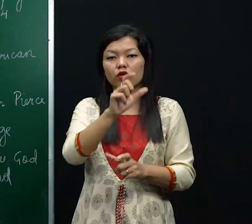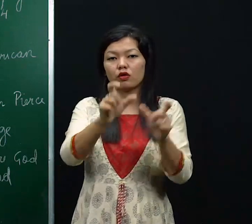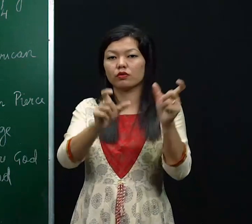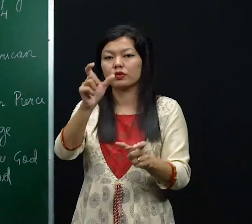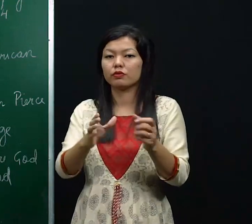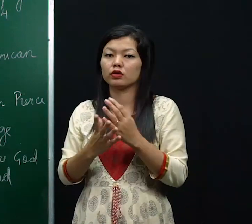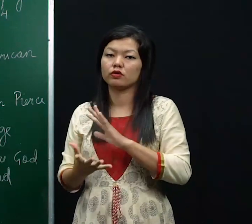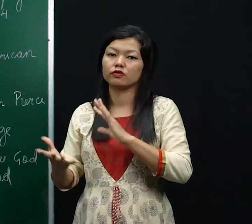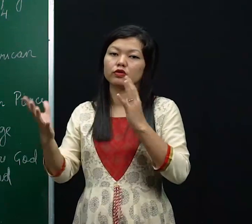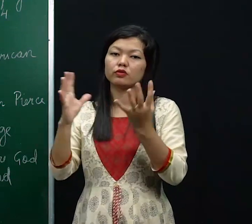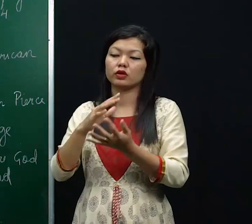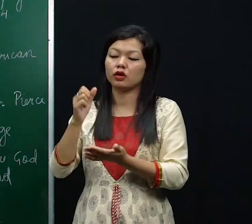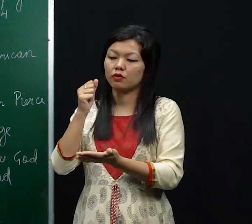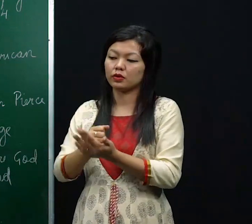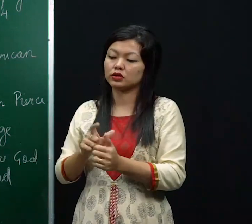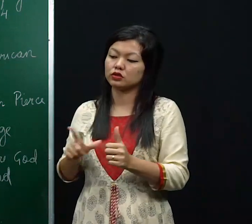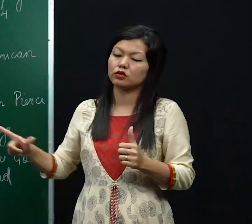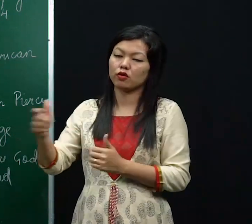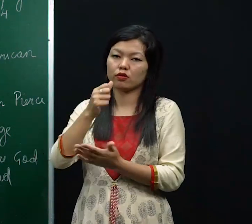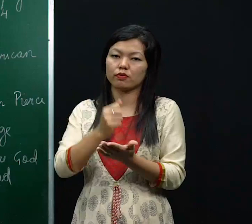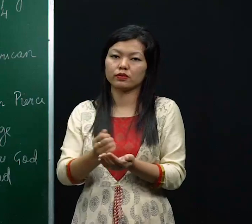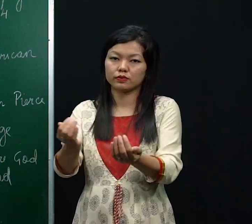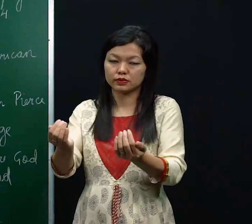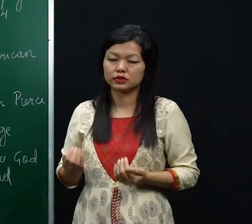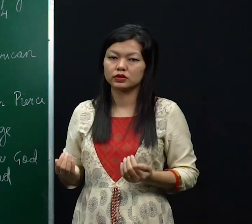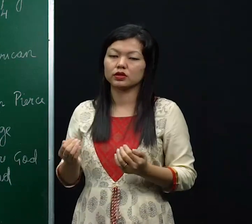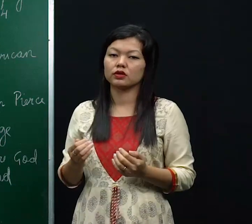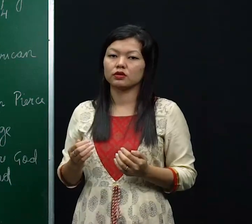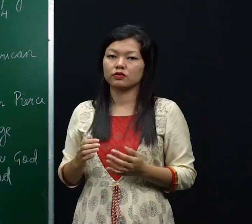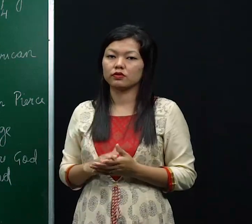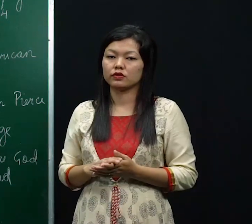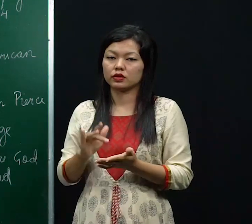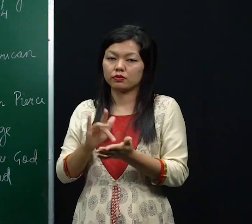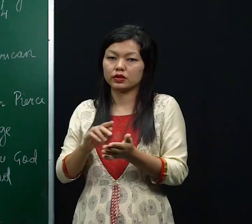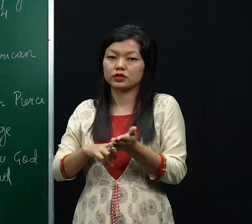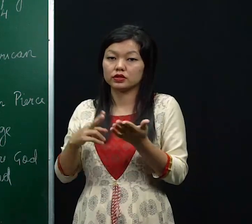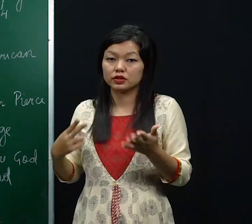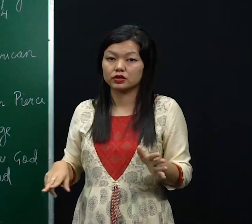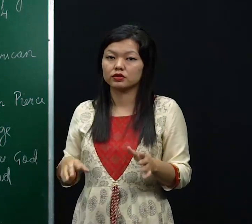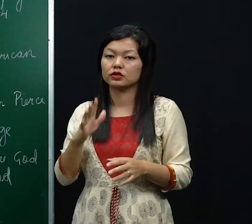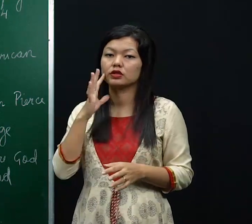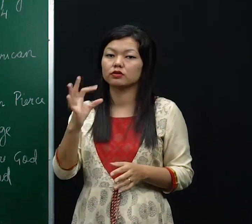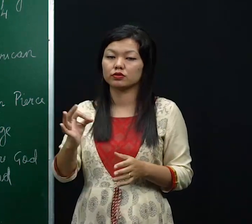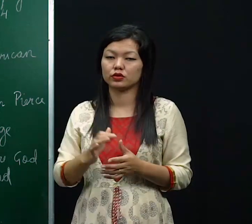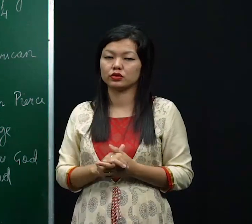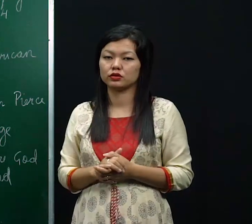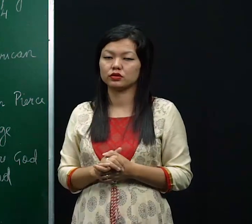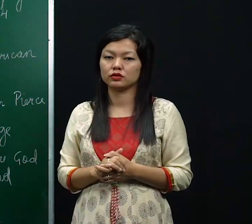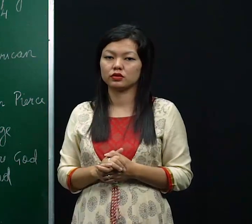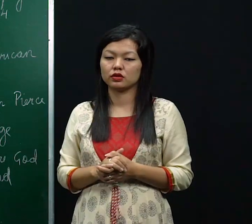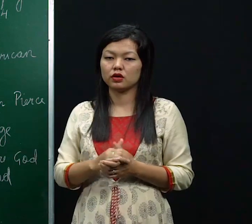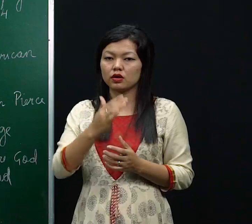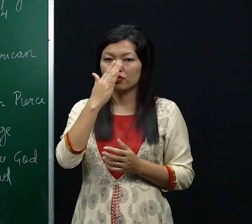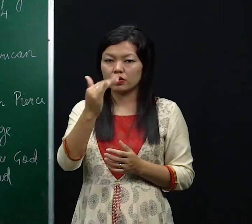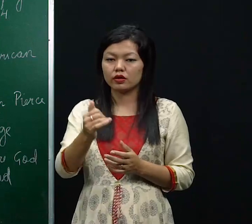here. He is also talking to the whole of the citizens of the world. And he said that you have to preserve it so that